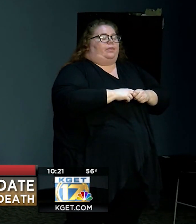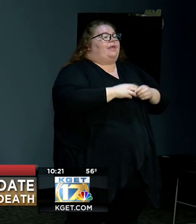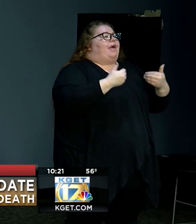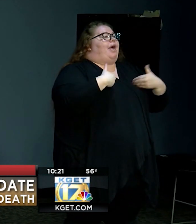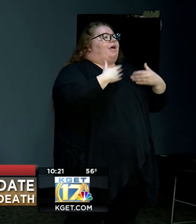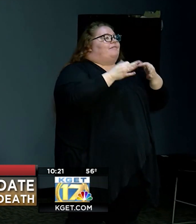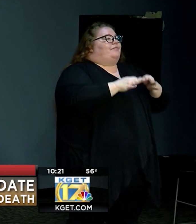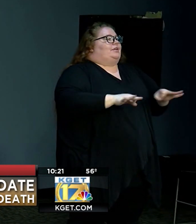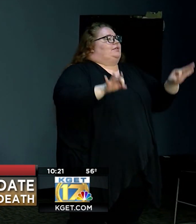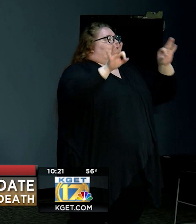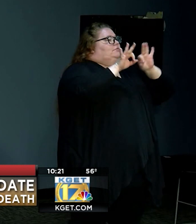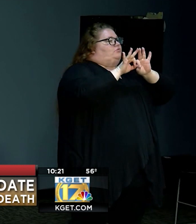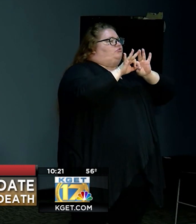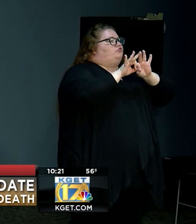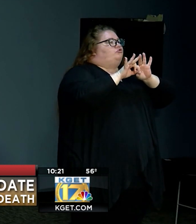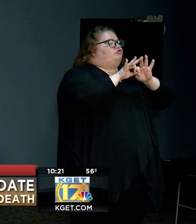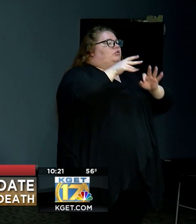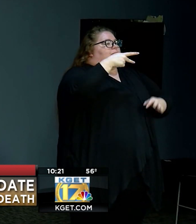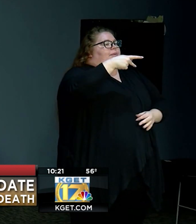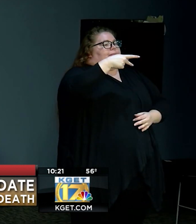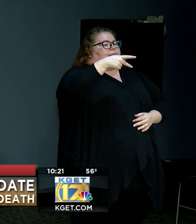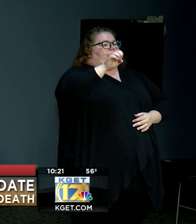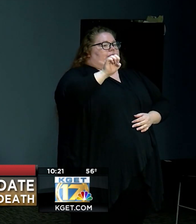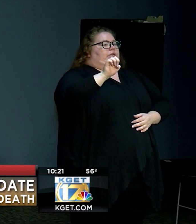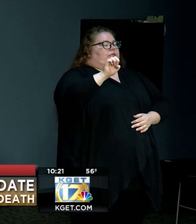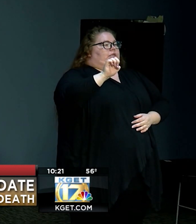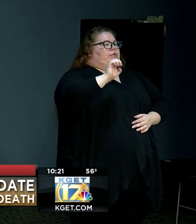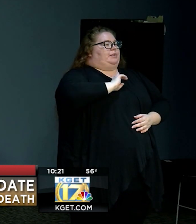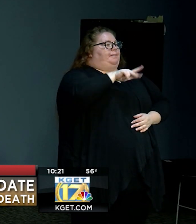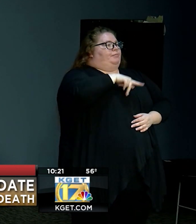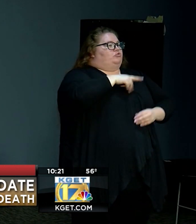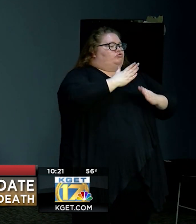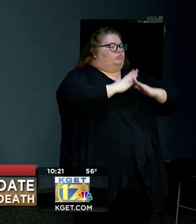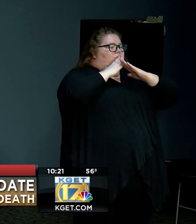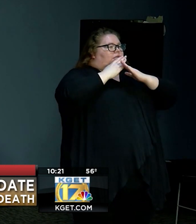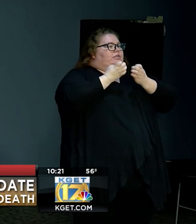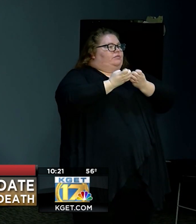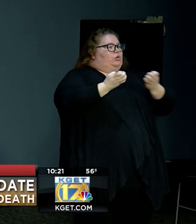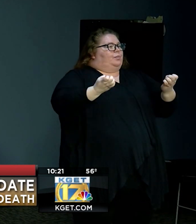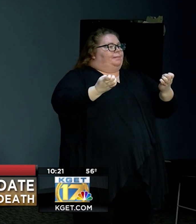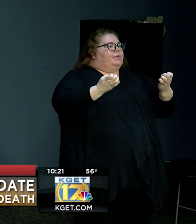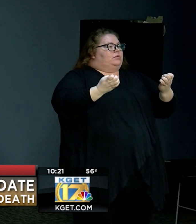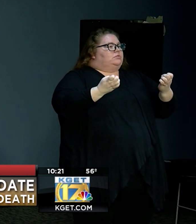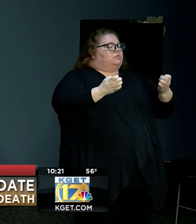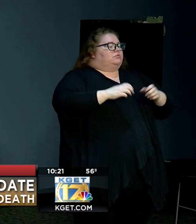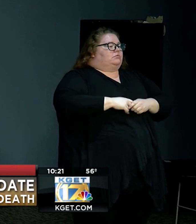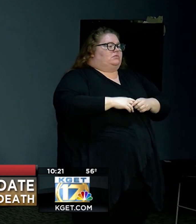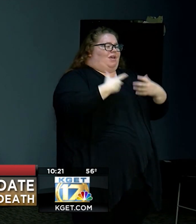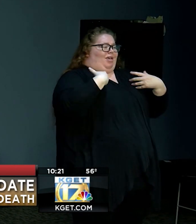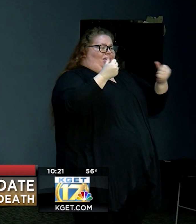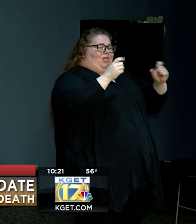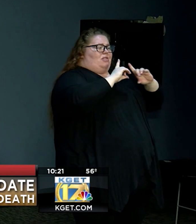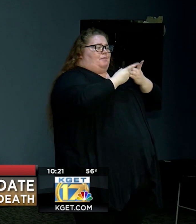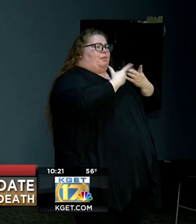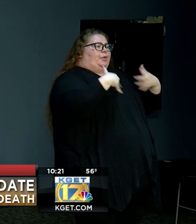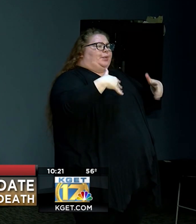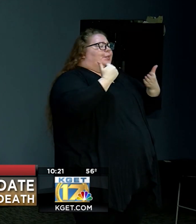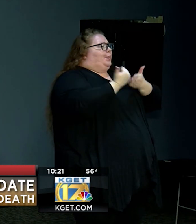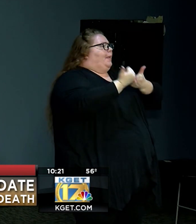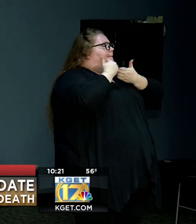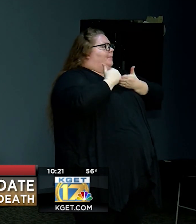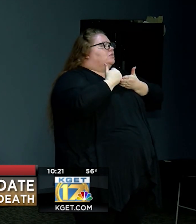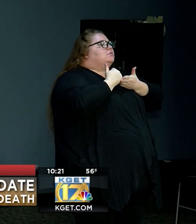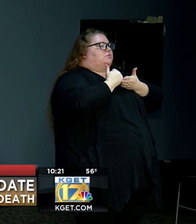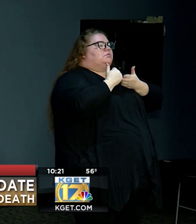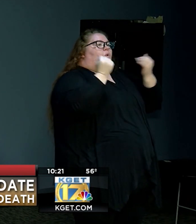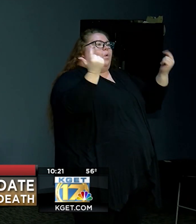protective equipment, or PPE. As Matt mentioned, the health department has been very helpful. All of the hospitals have